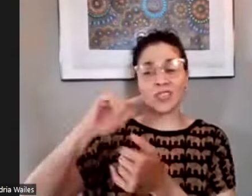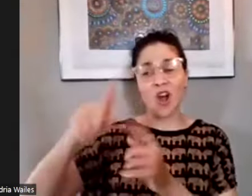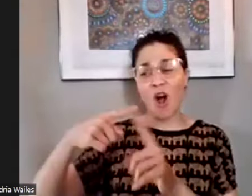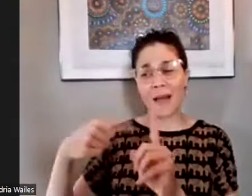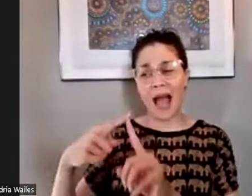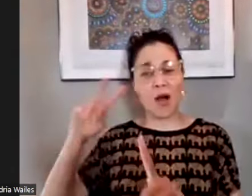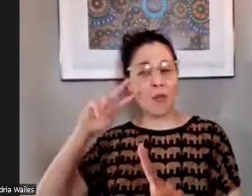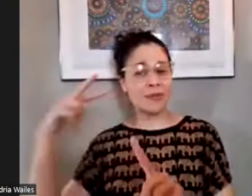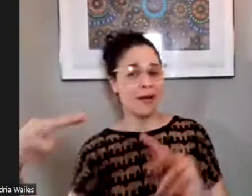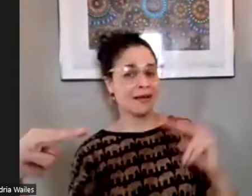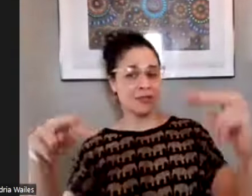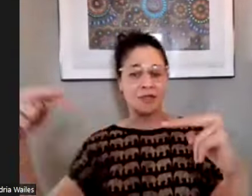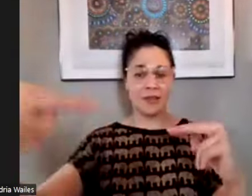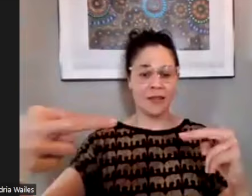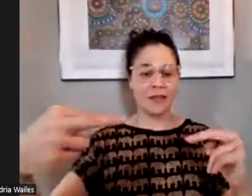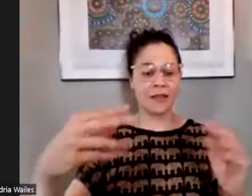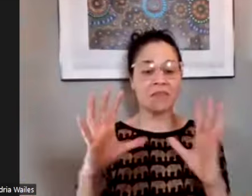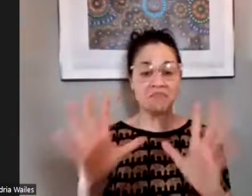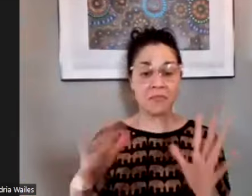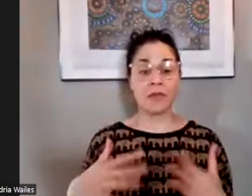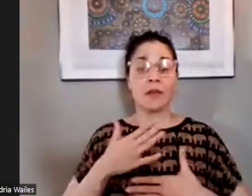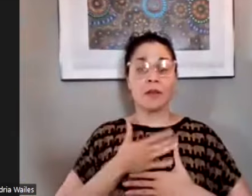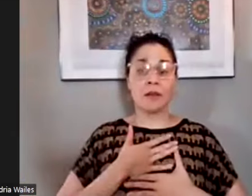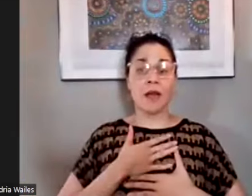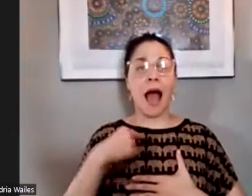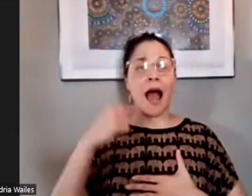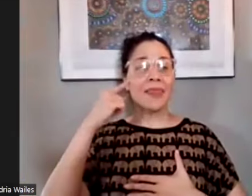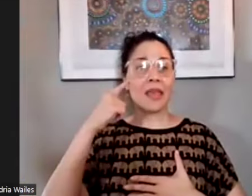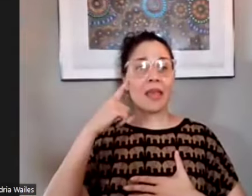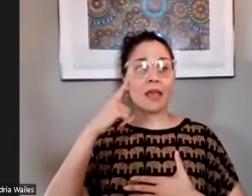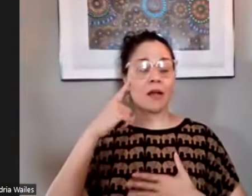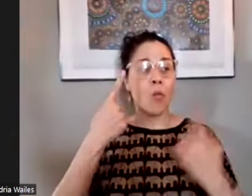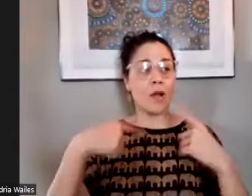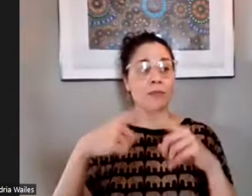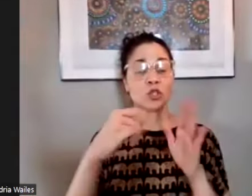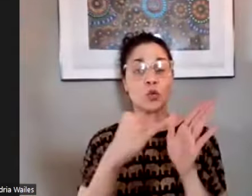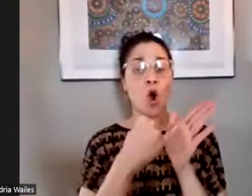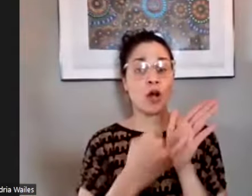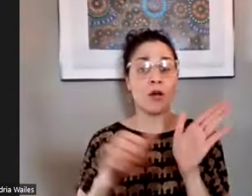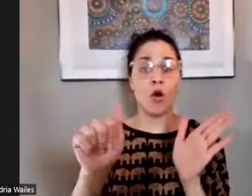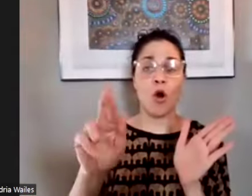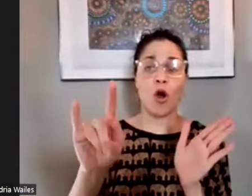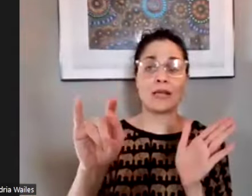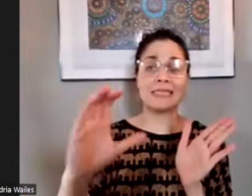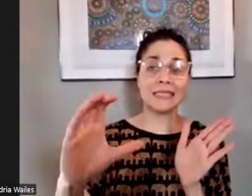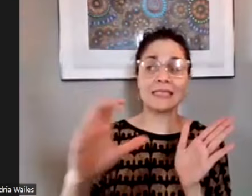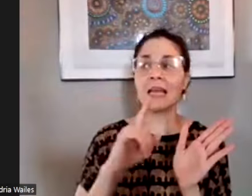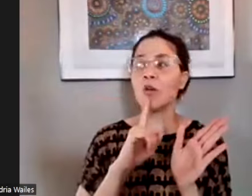still a lot up for discussion because it at this point is about perspective. So speaking for myself, when it comes